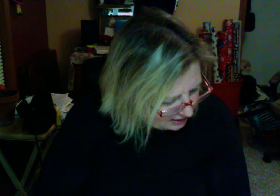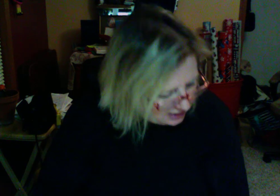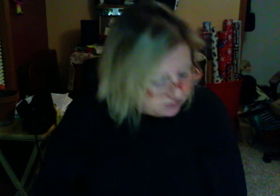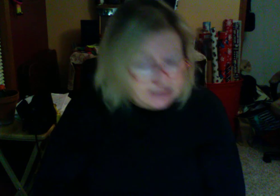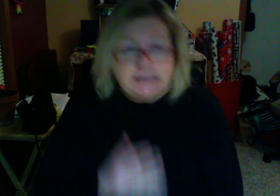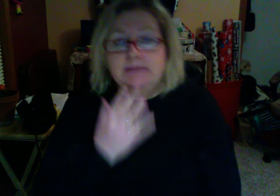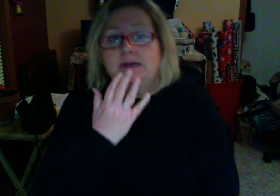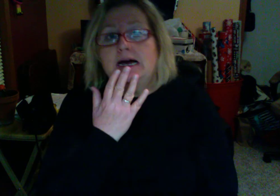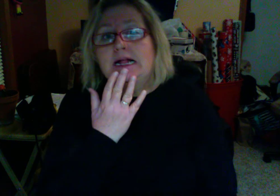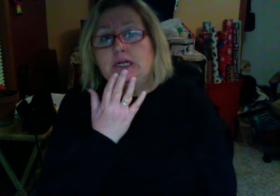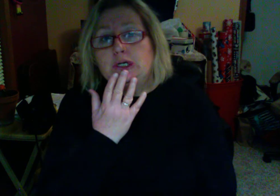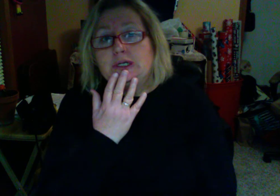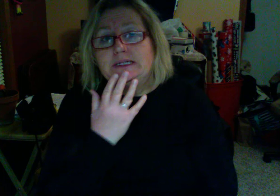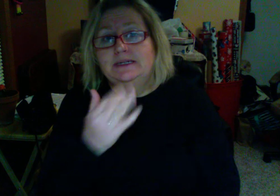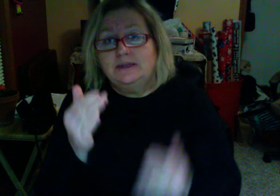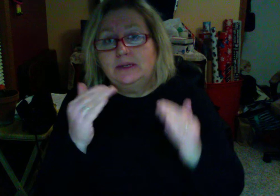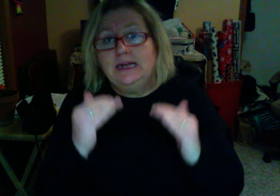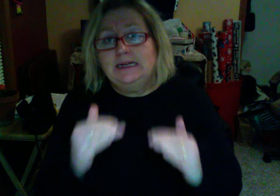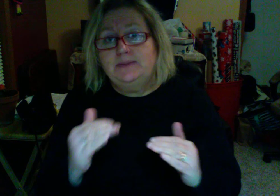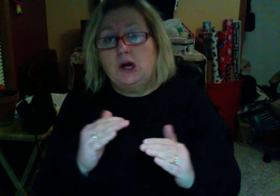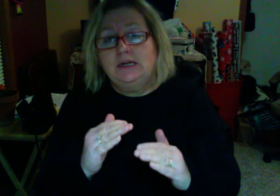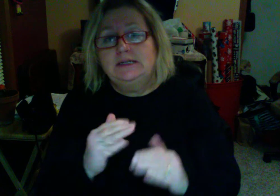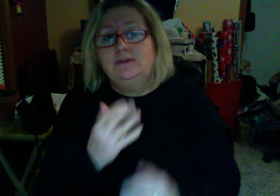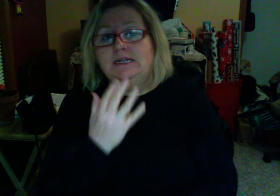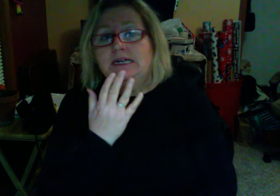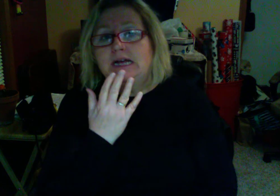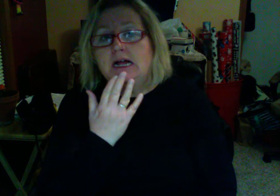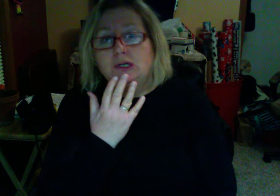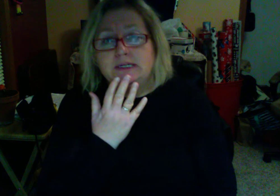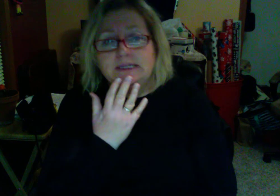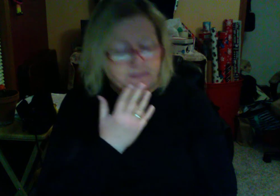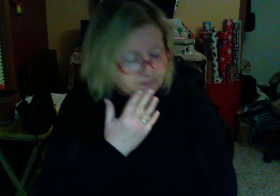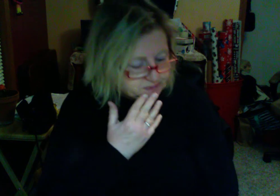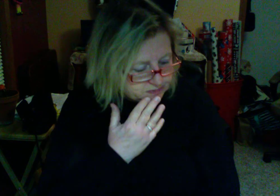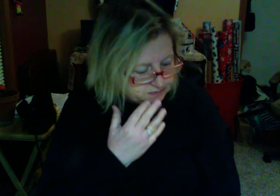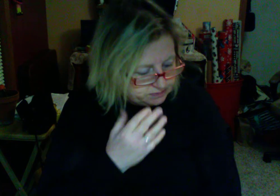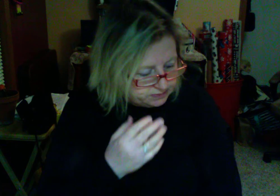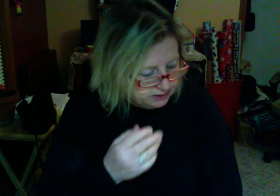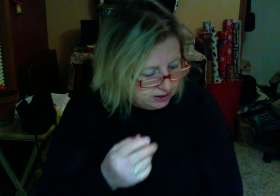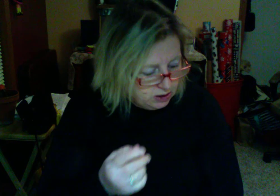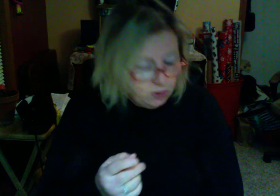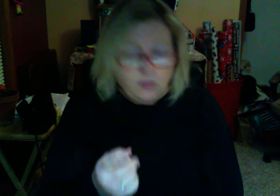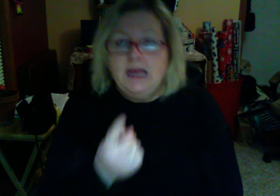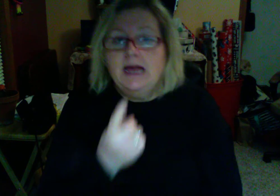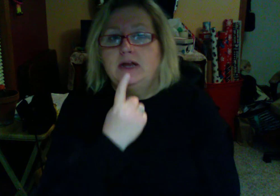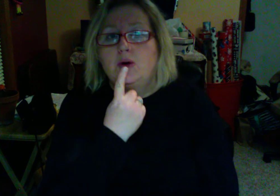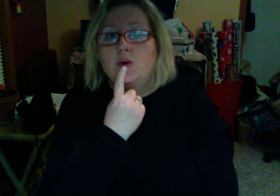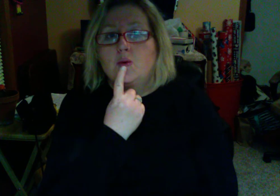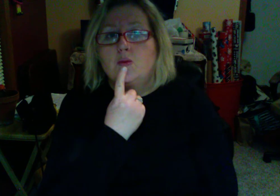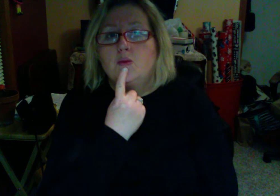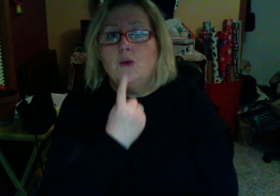Then we did some colors. So the next part, we did colors. We had